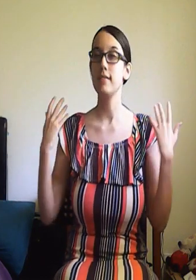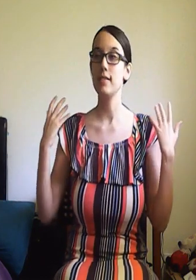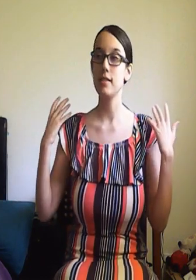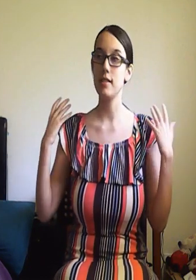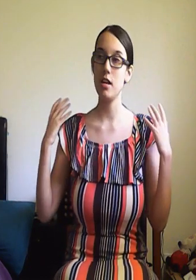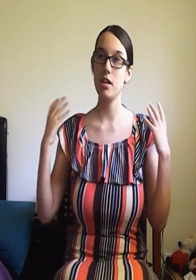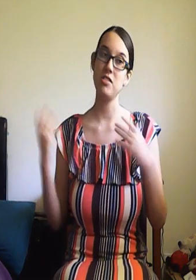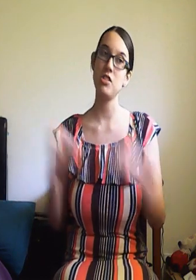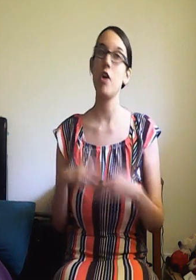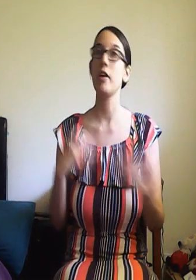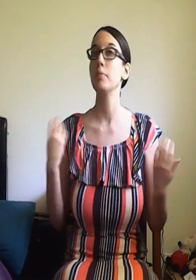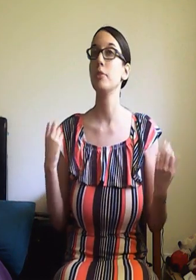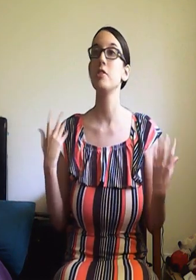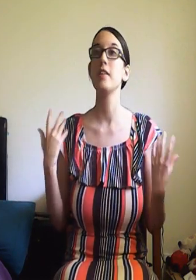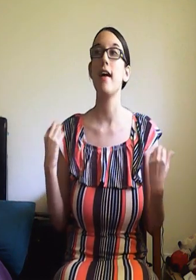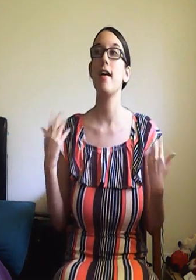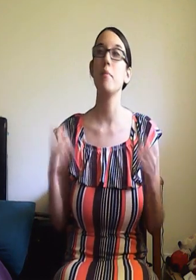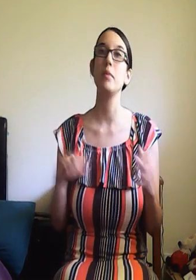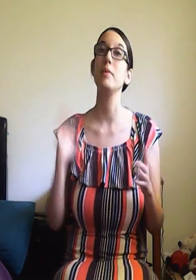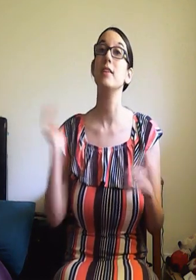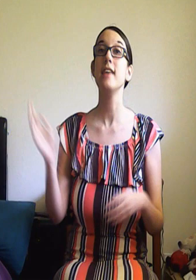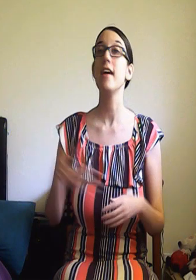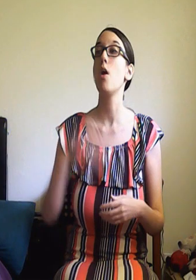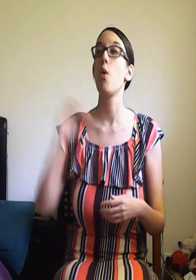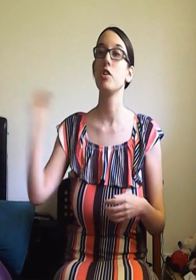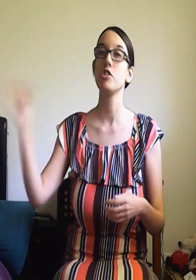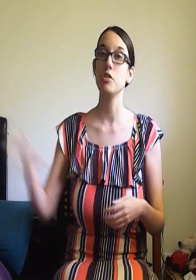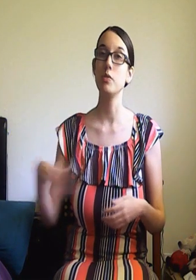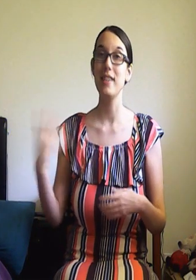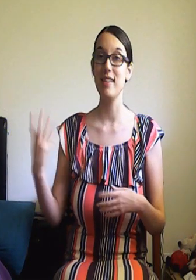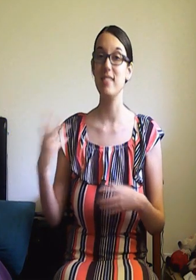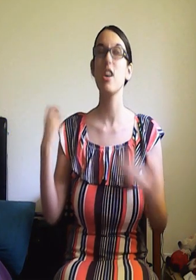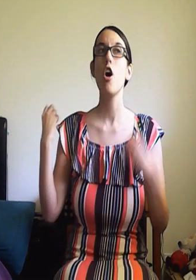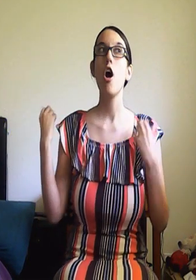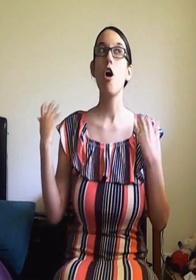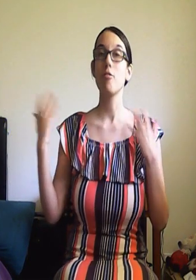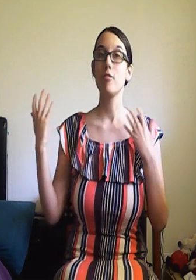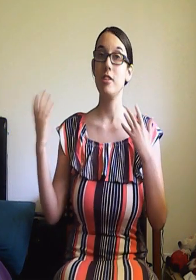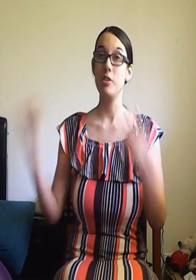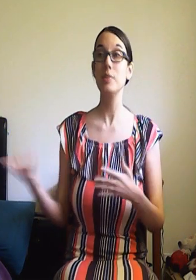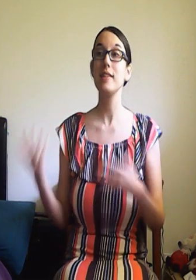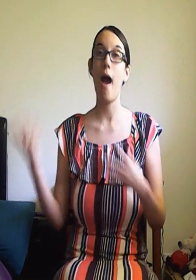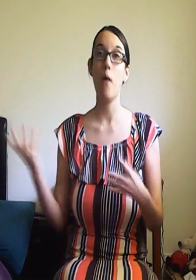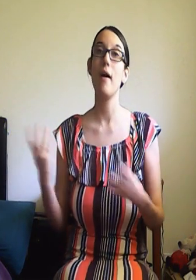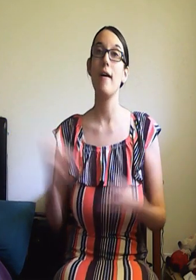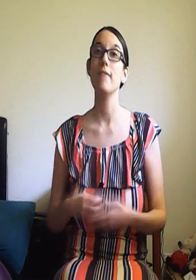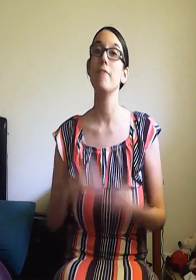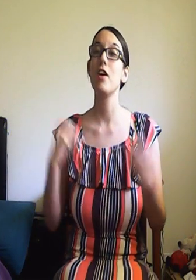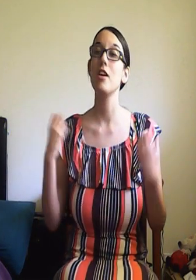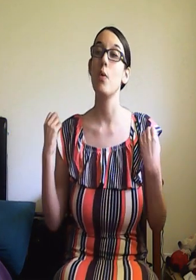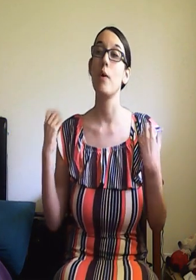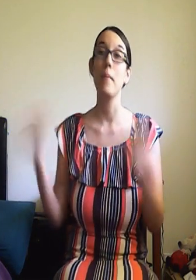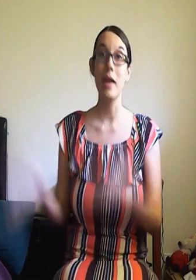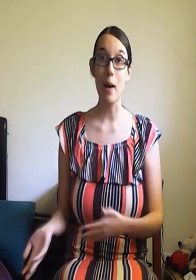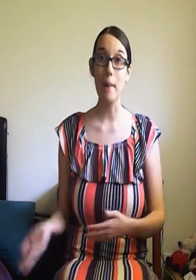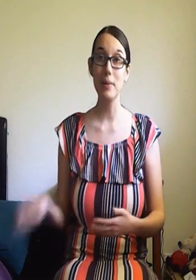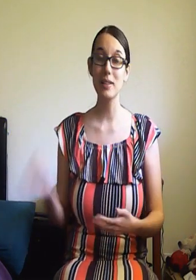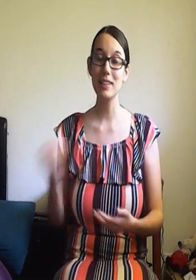you are able to get maybe a day or 2 days use out of your makeup.